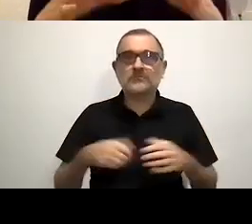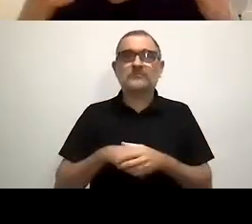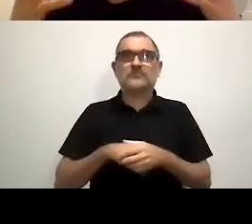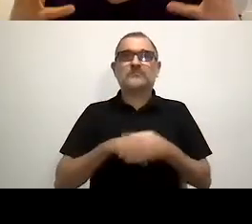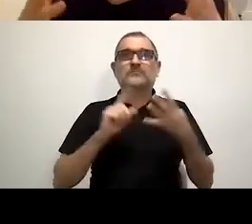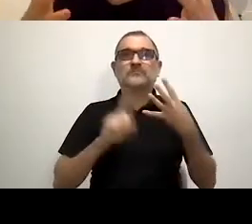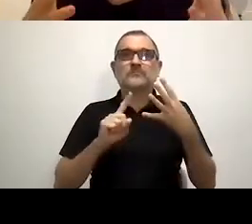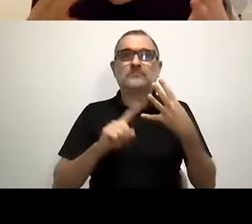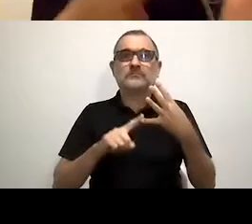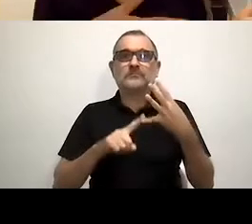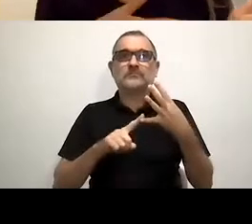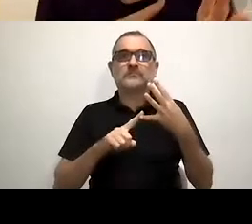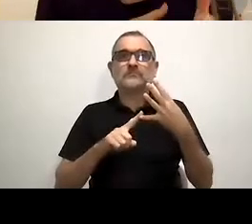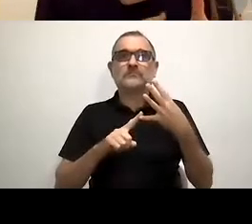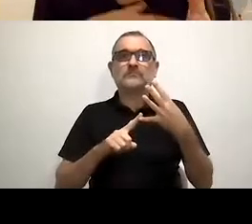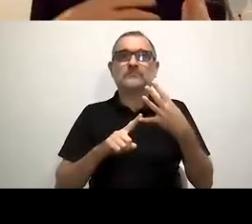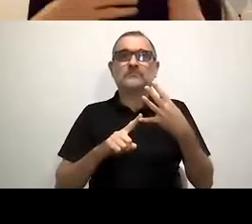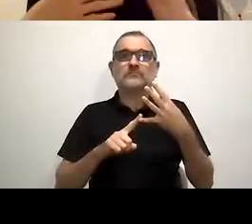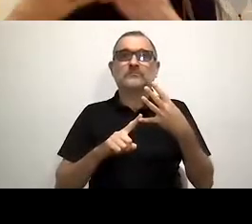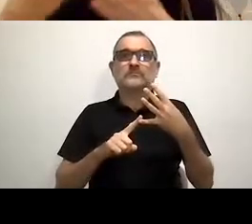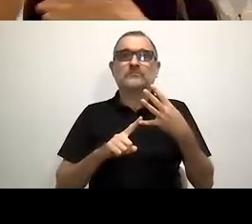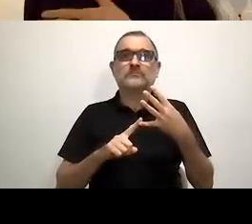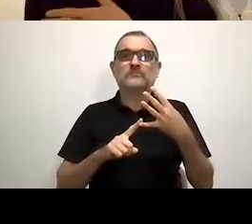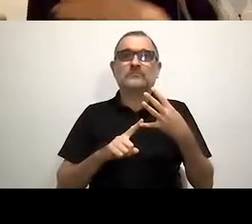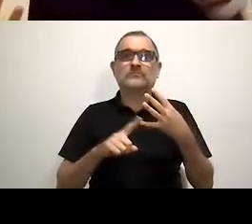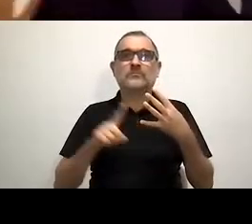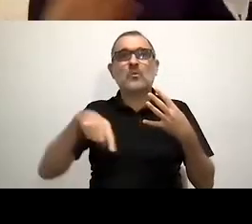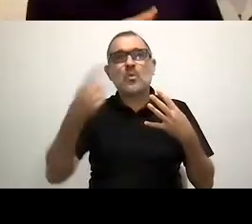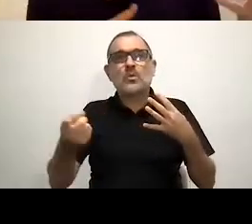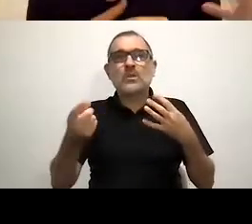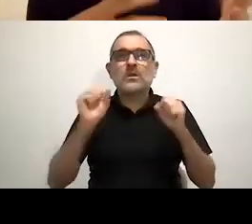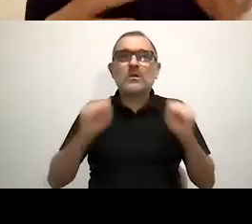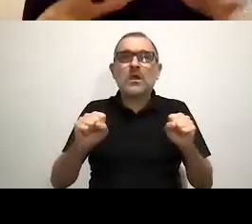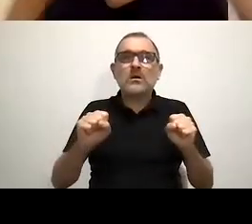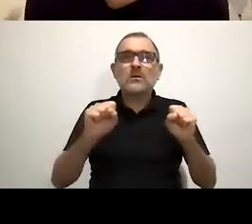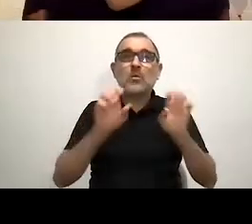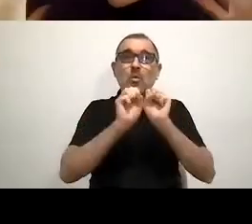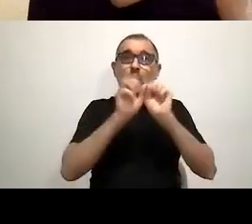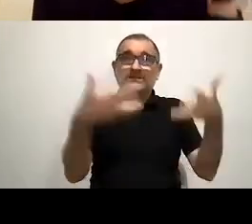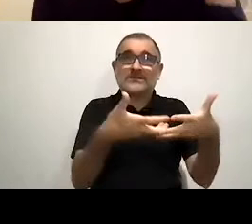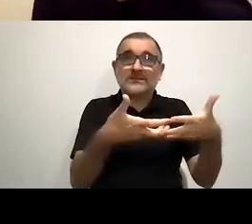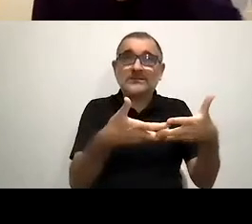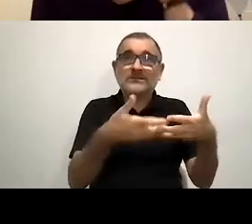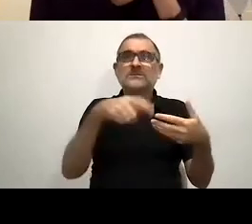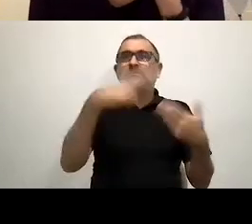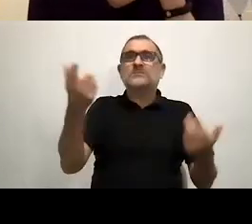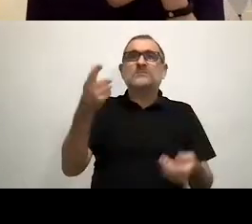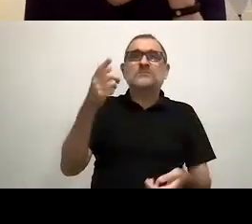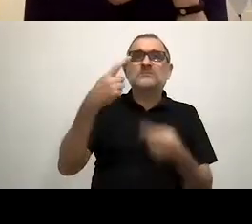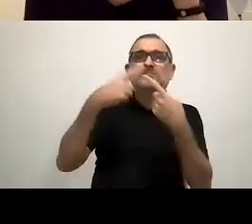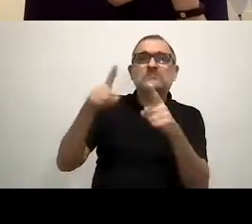a either WASLI or European or other international